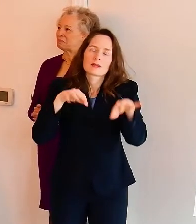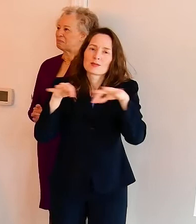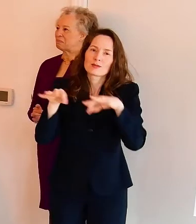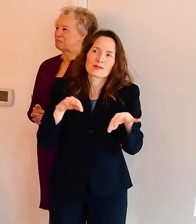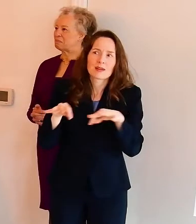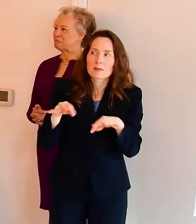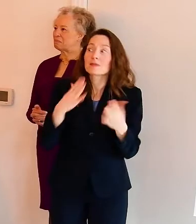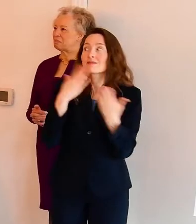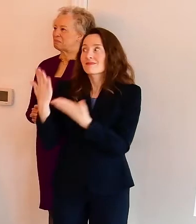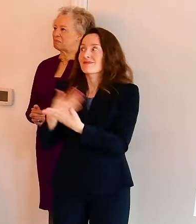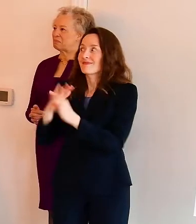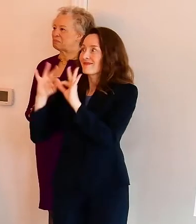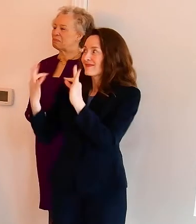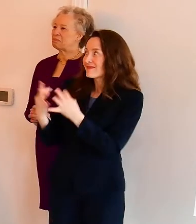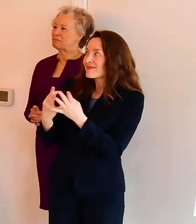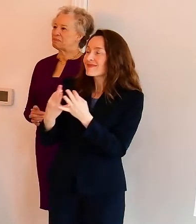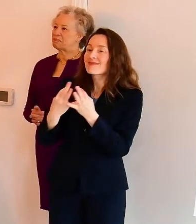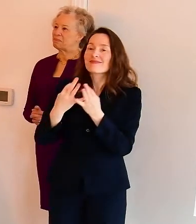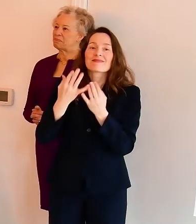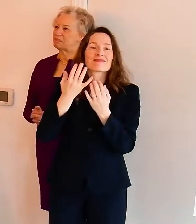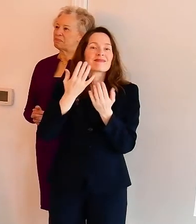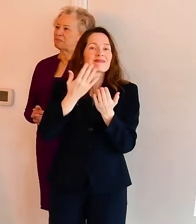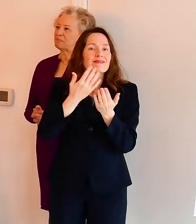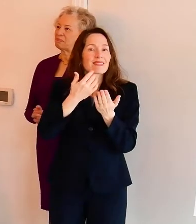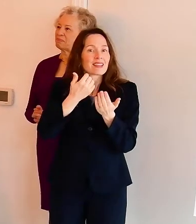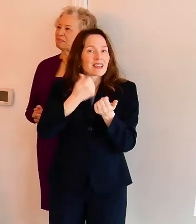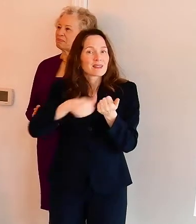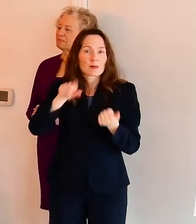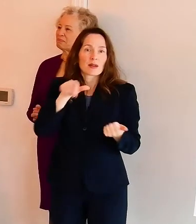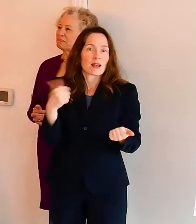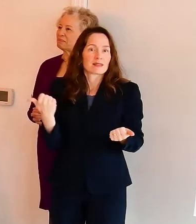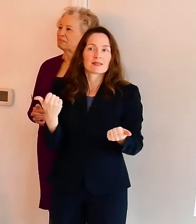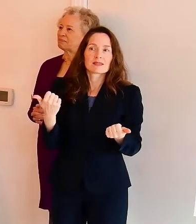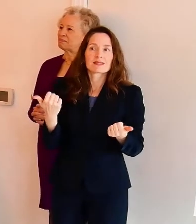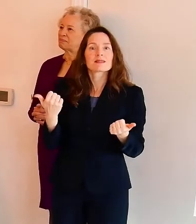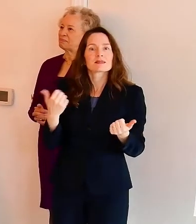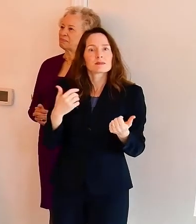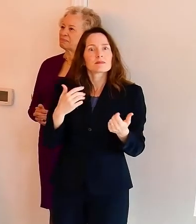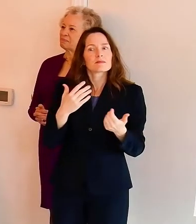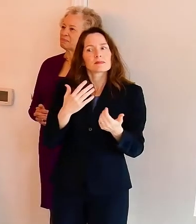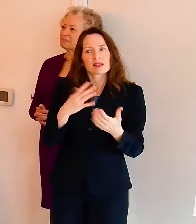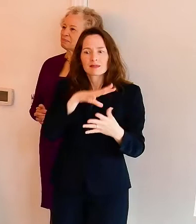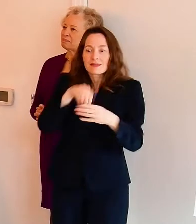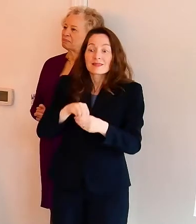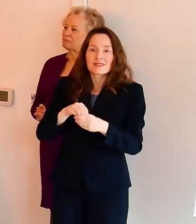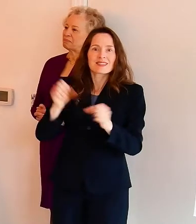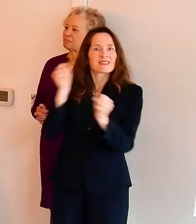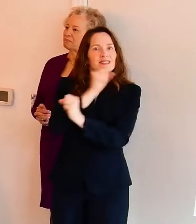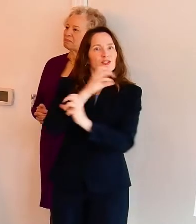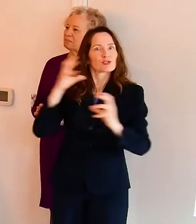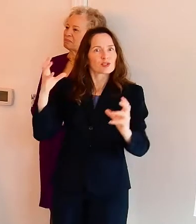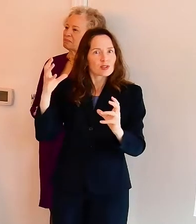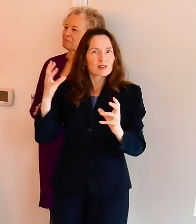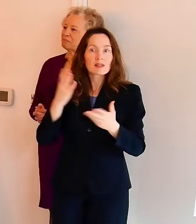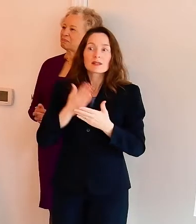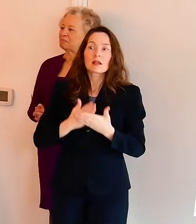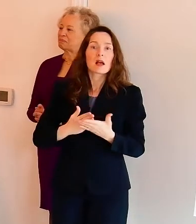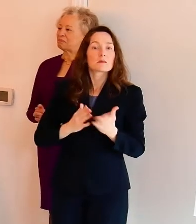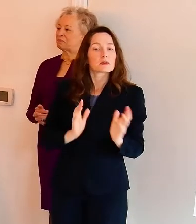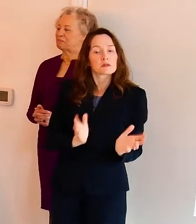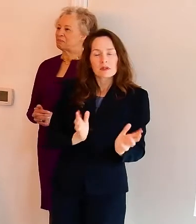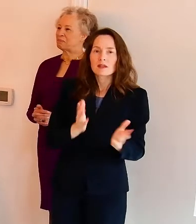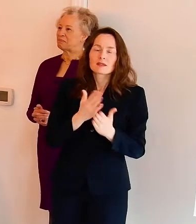my family and everybody else who was in this vision from the beginning, seen and unseen. And here's to some